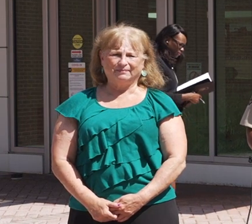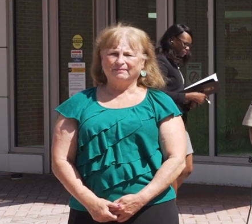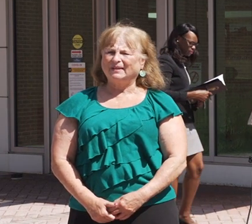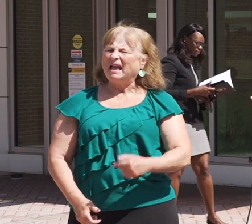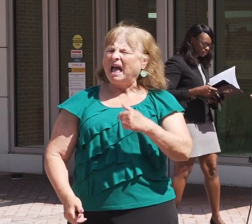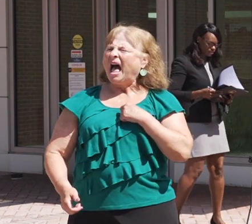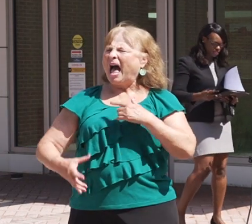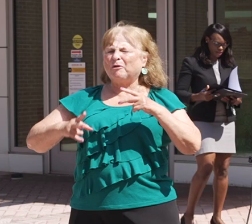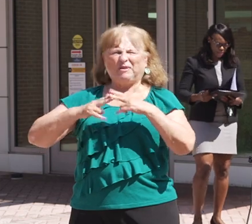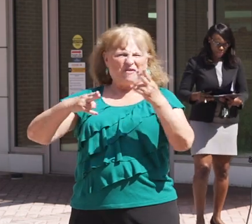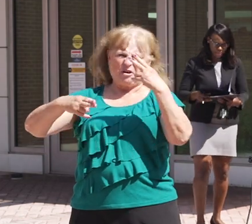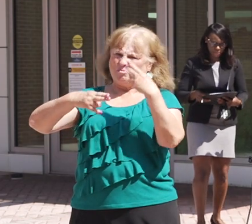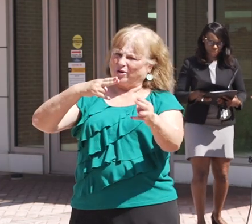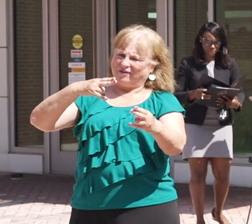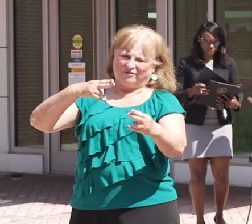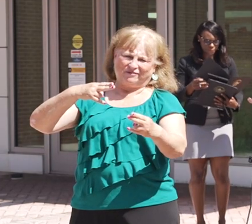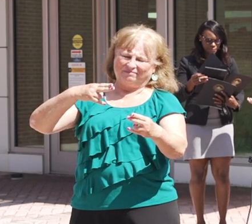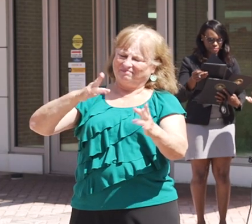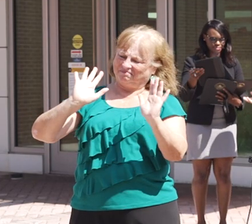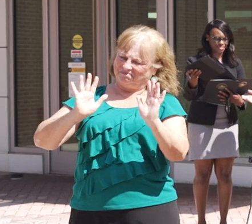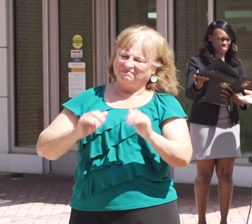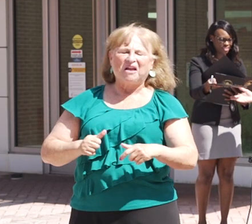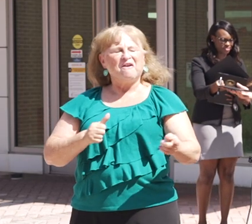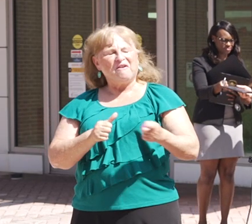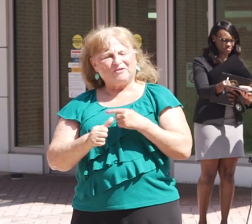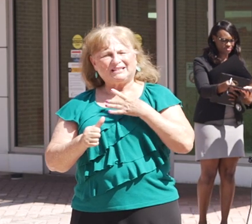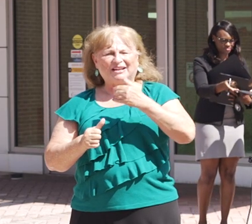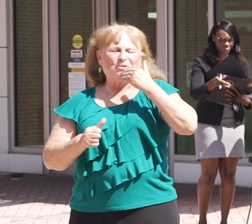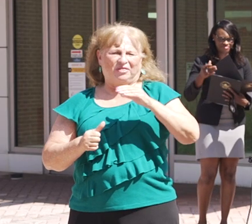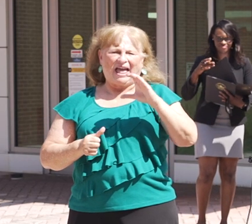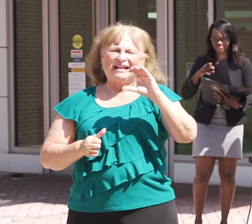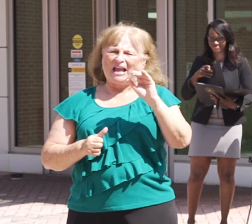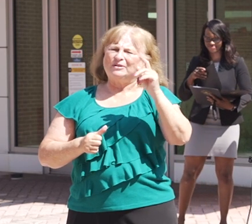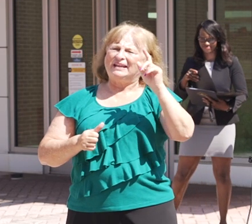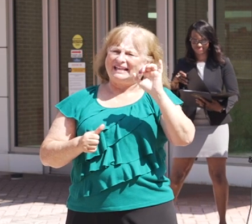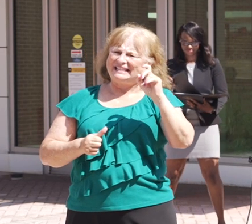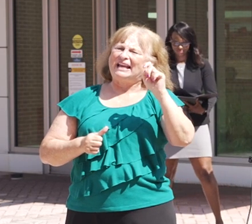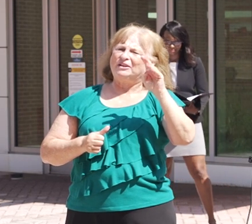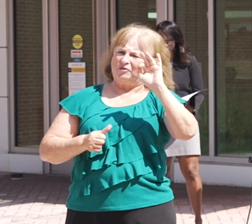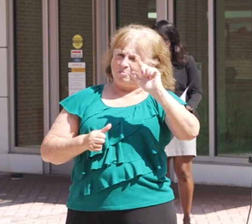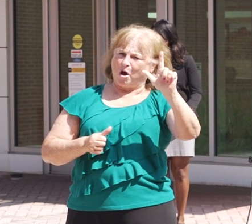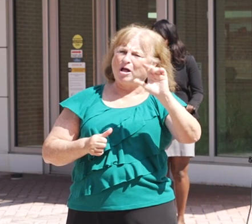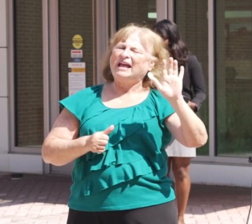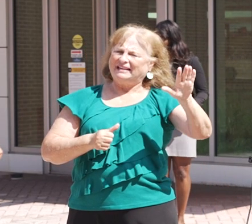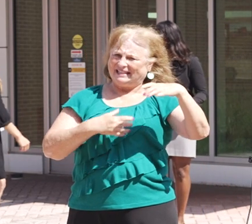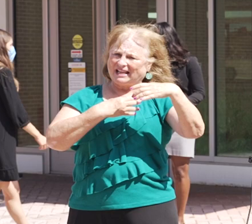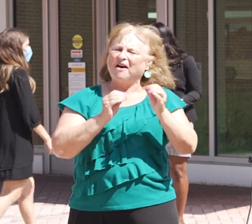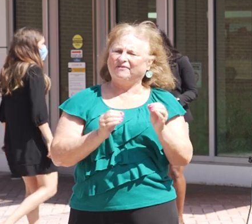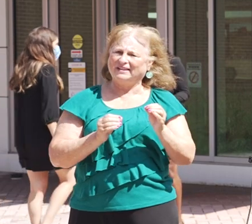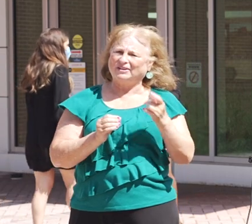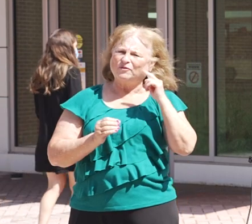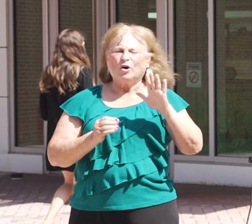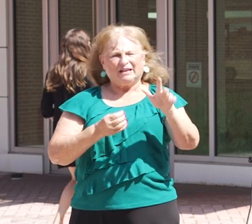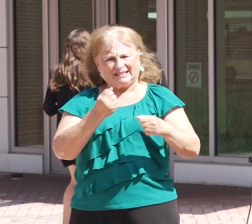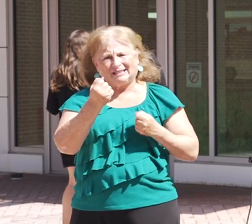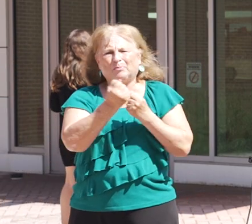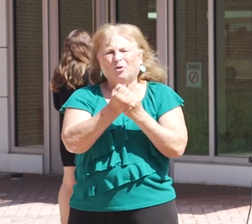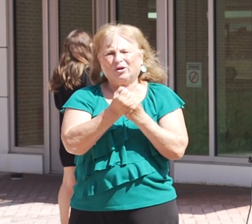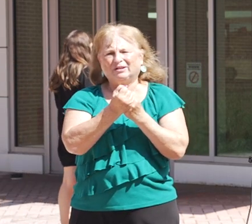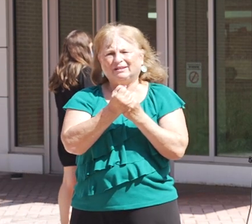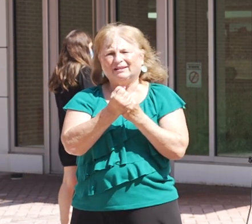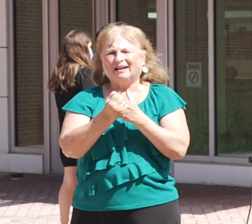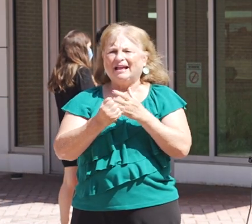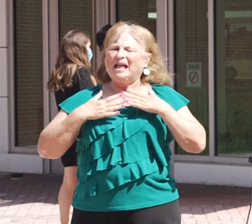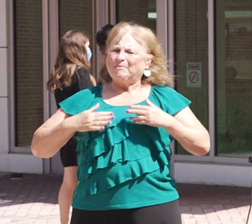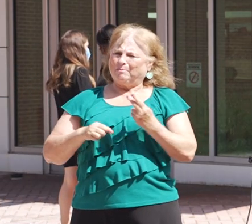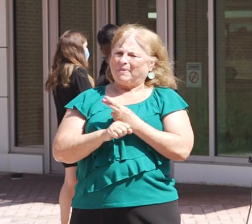I'm going to be extremely brief. First, I'd like to thank County Executive Calvin Ball and his office for his support in